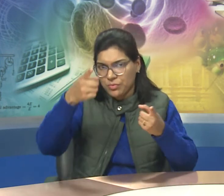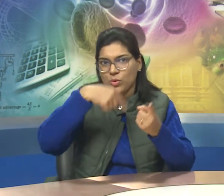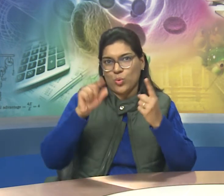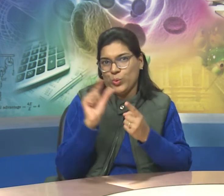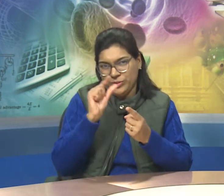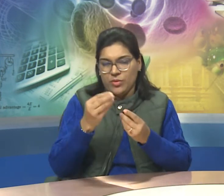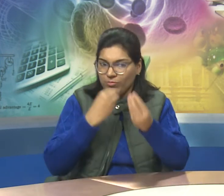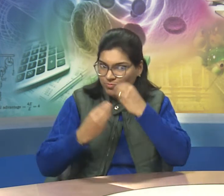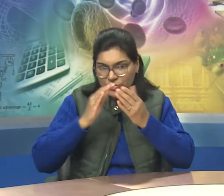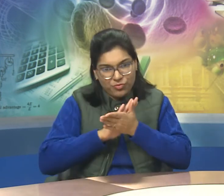time.